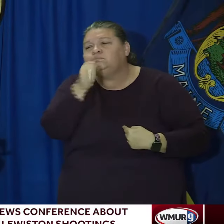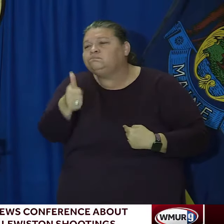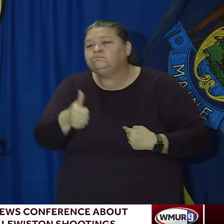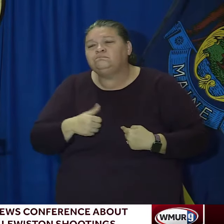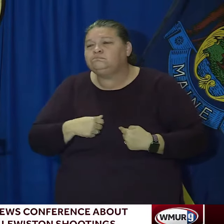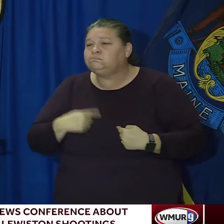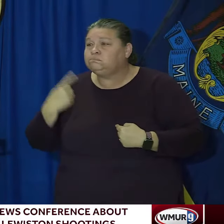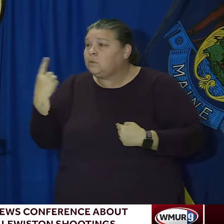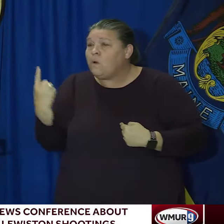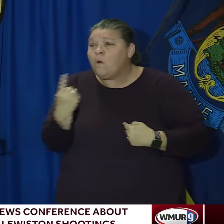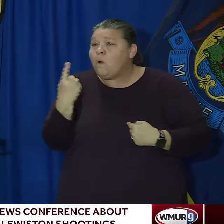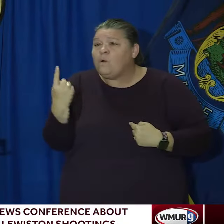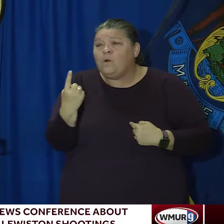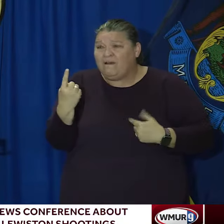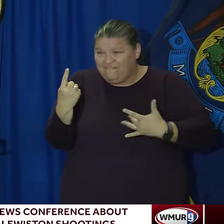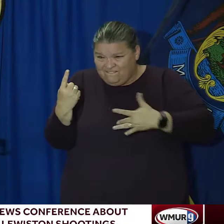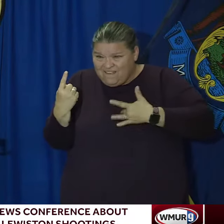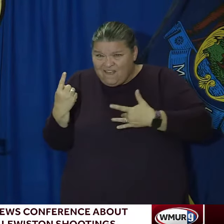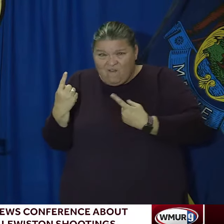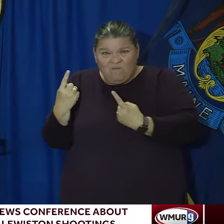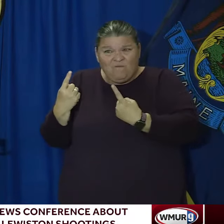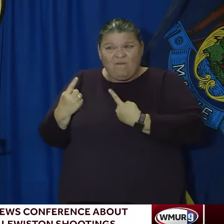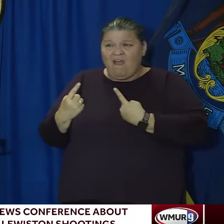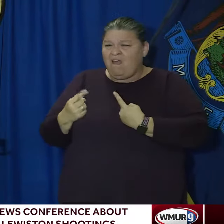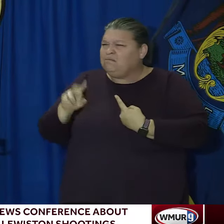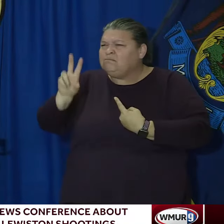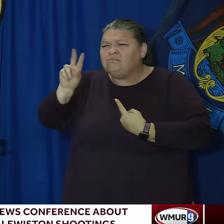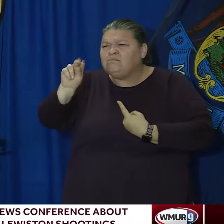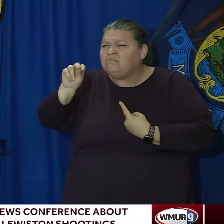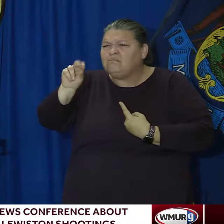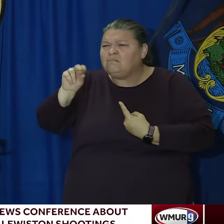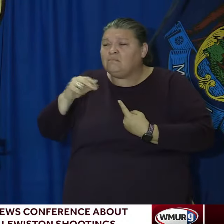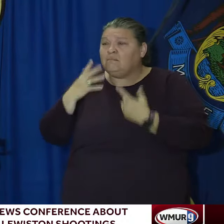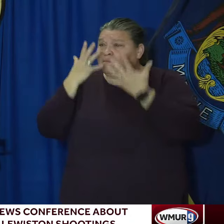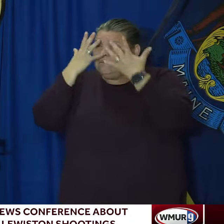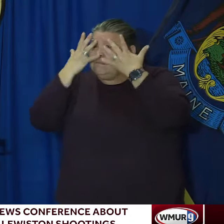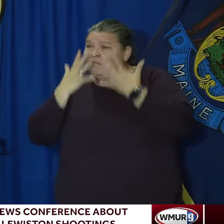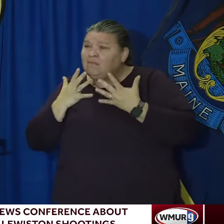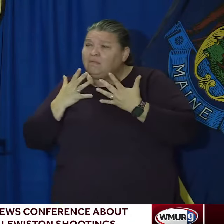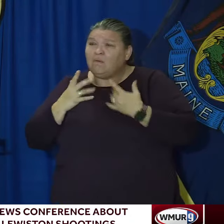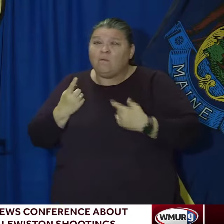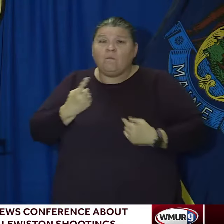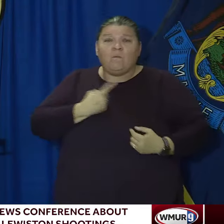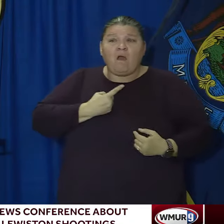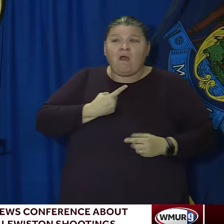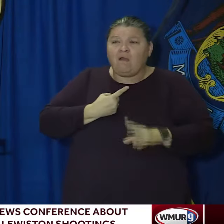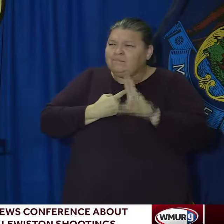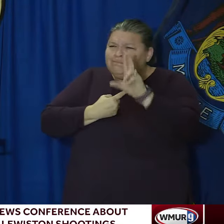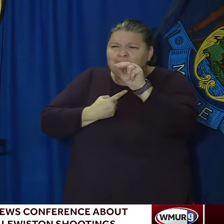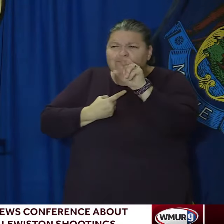feelings, in our mourning, in our grieving.